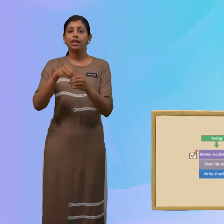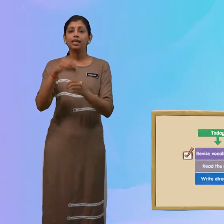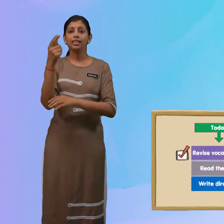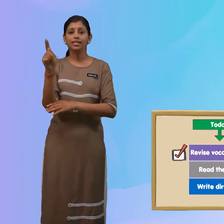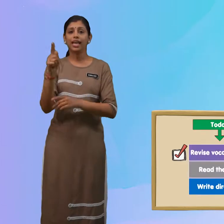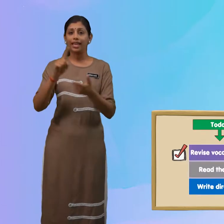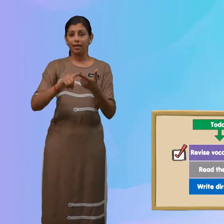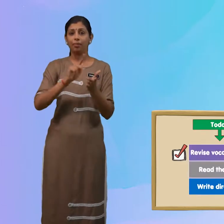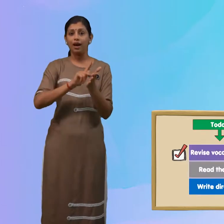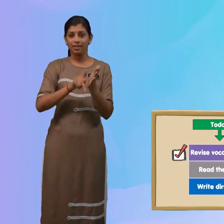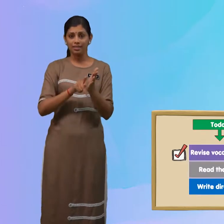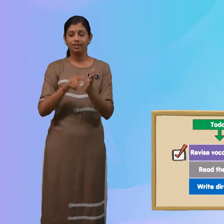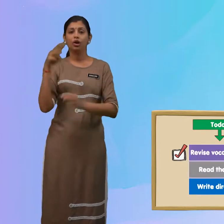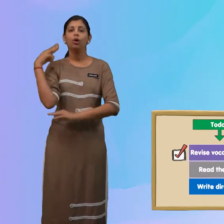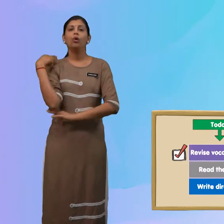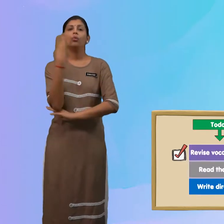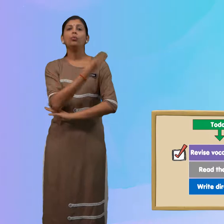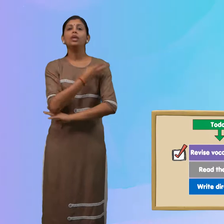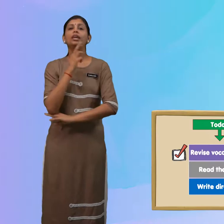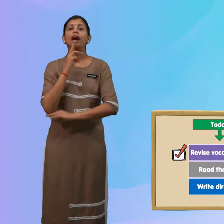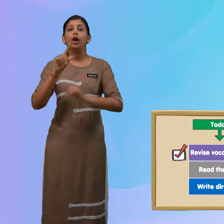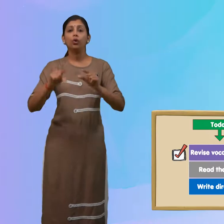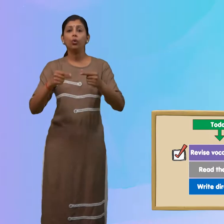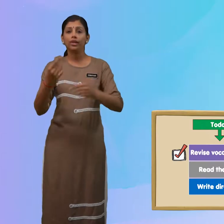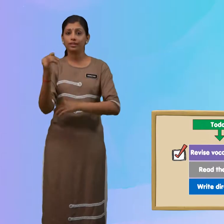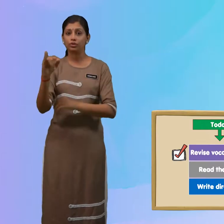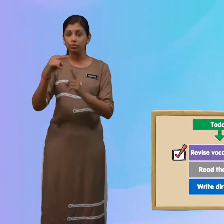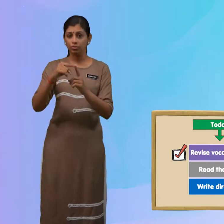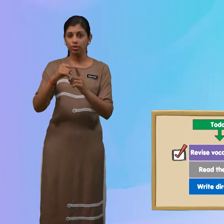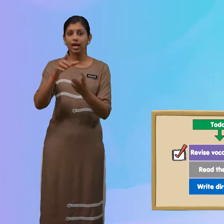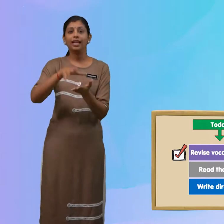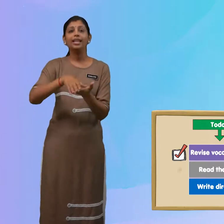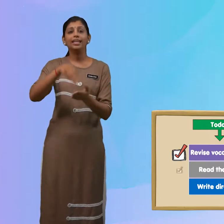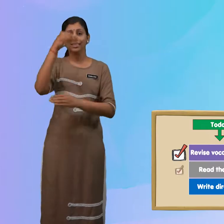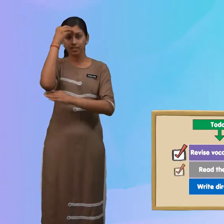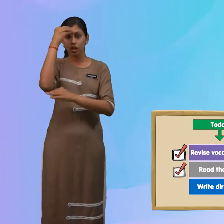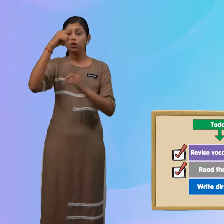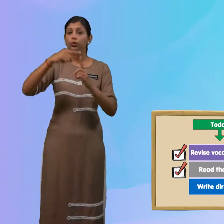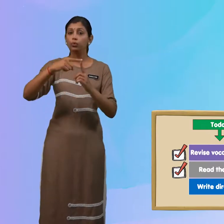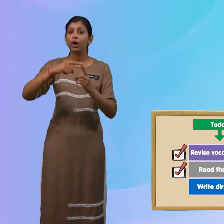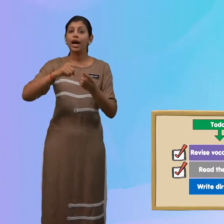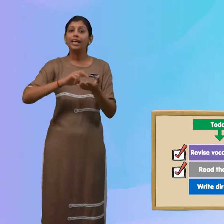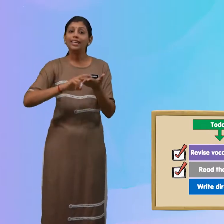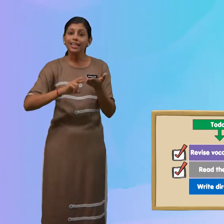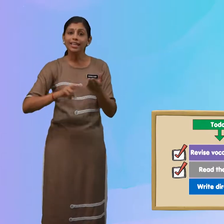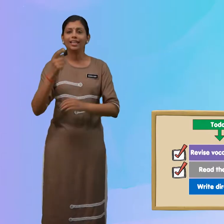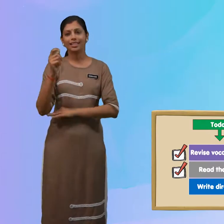In the second part, we are going to learn to read the